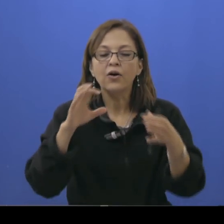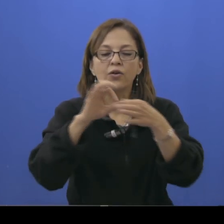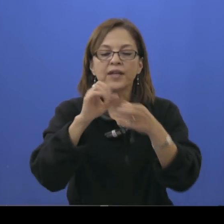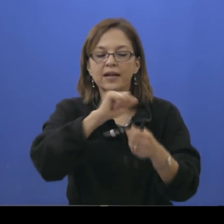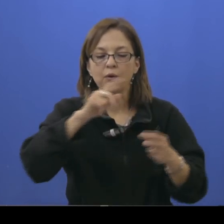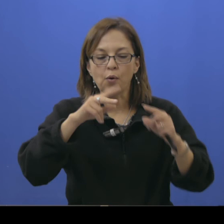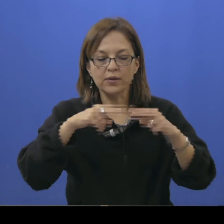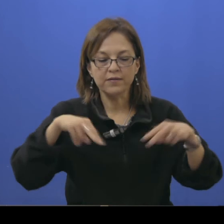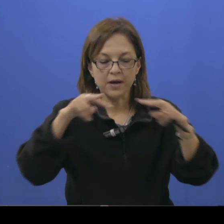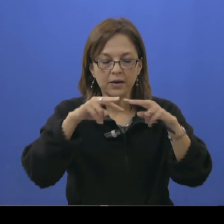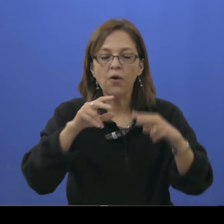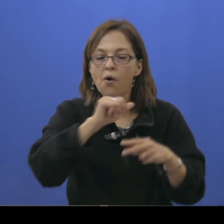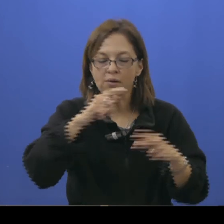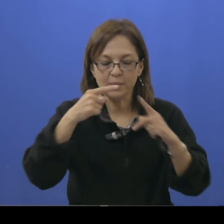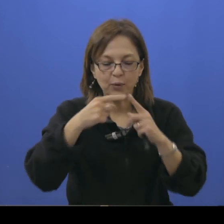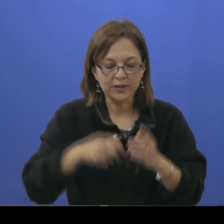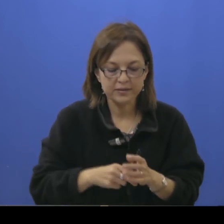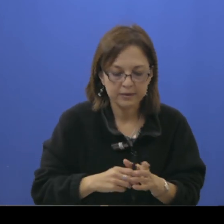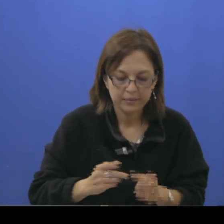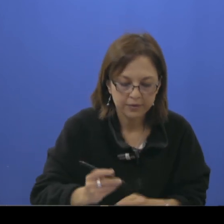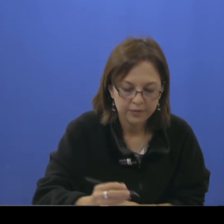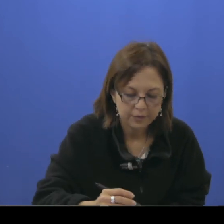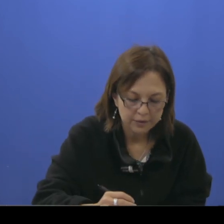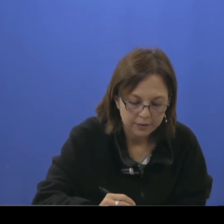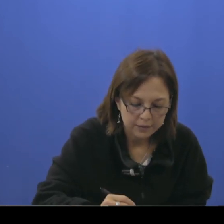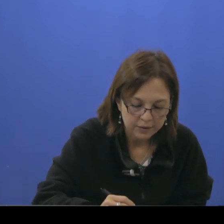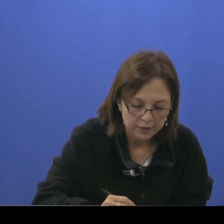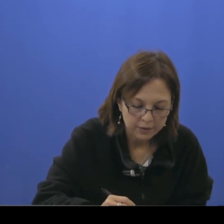Now connect all the points.